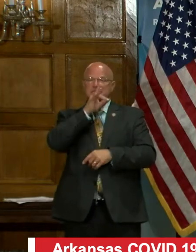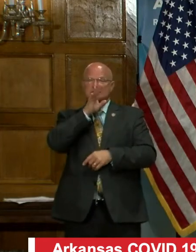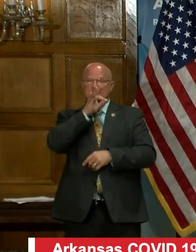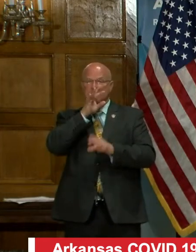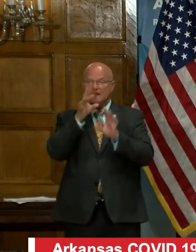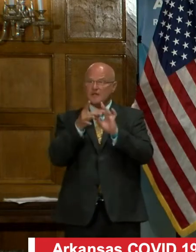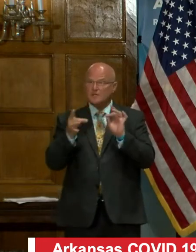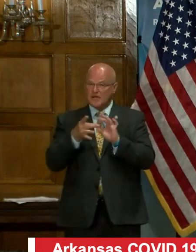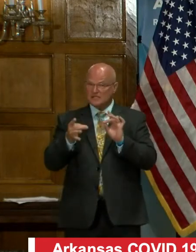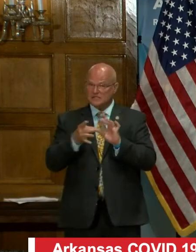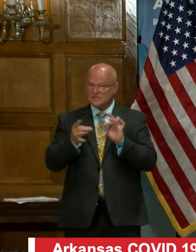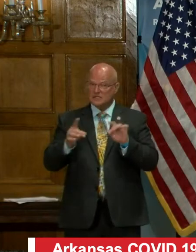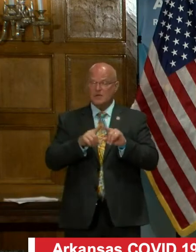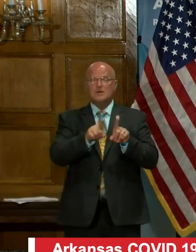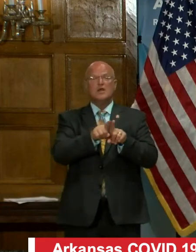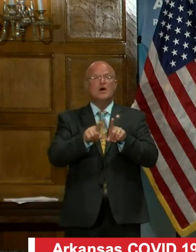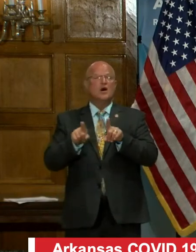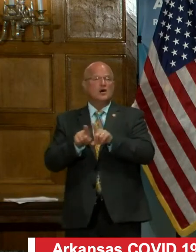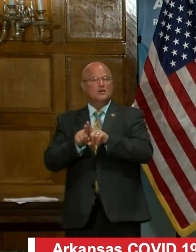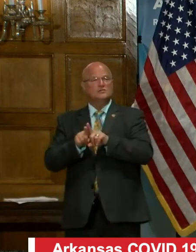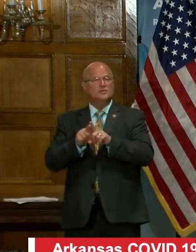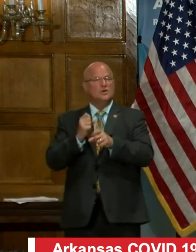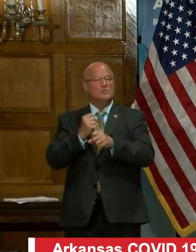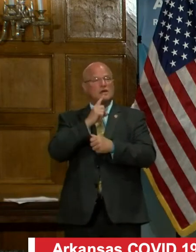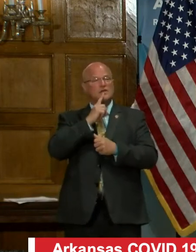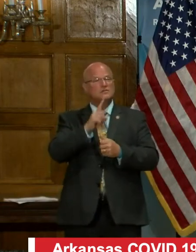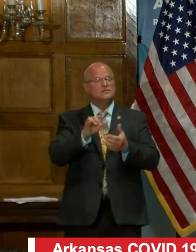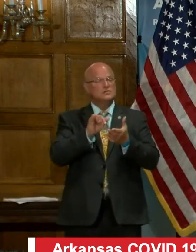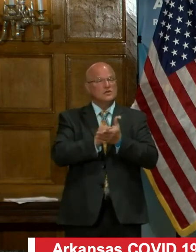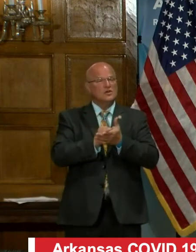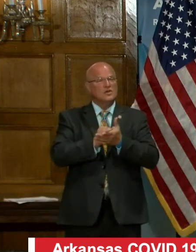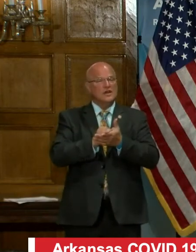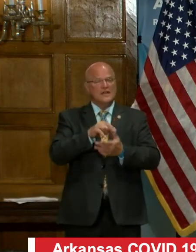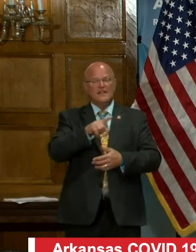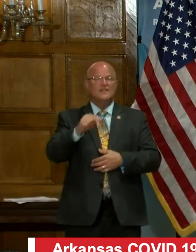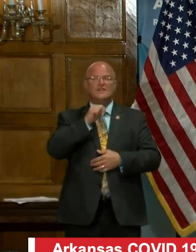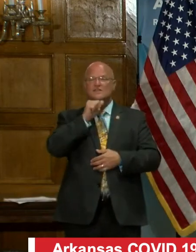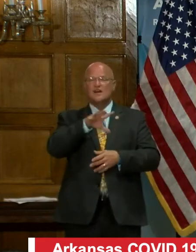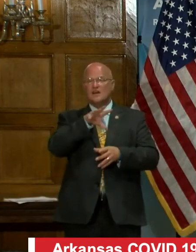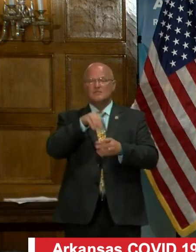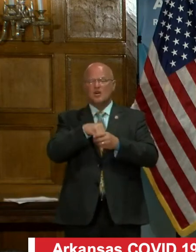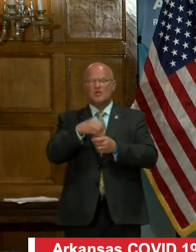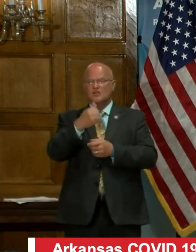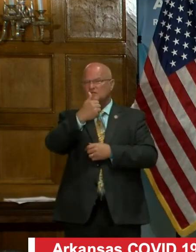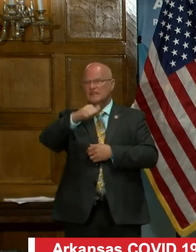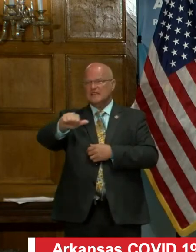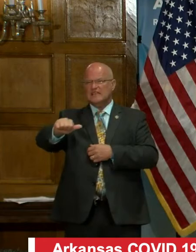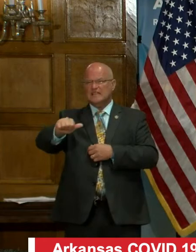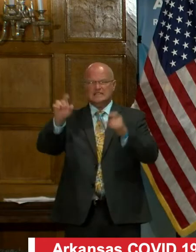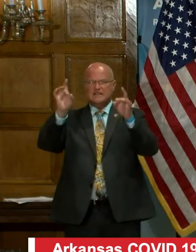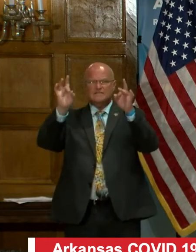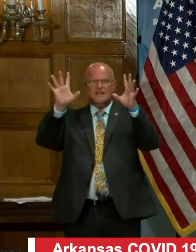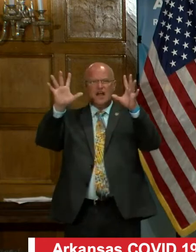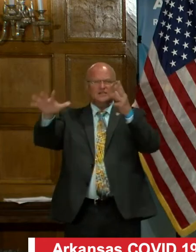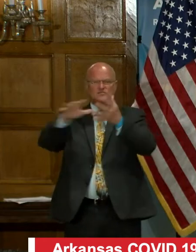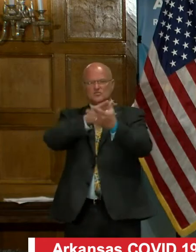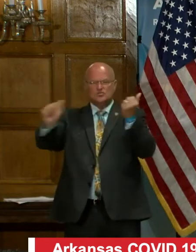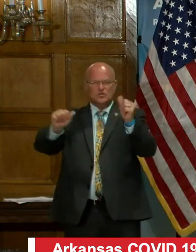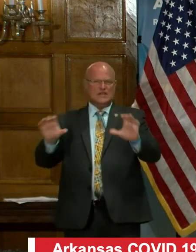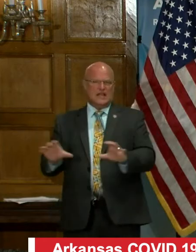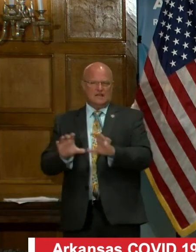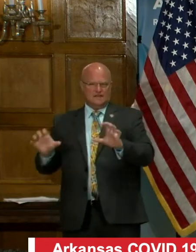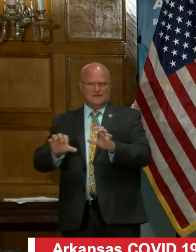articulating their message, but also making sure that they're not a part of any violent or